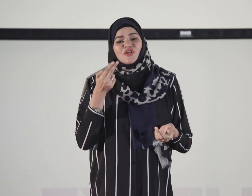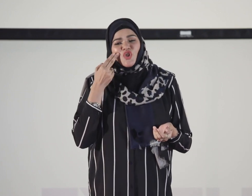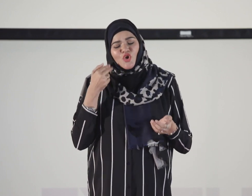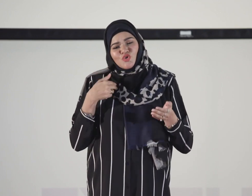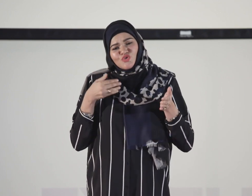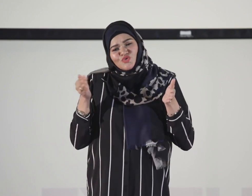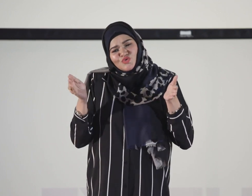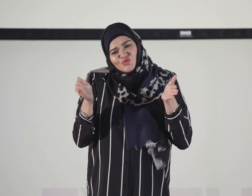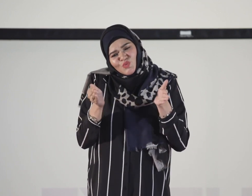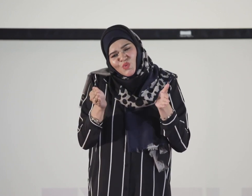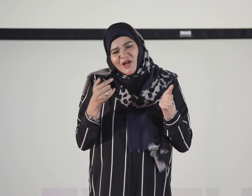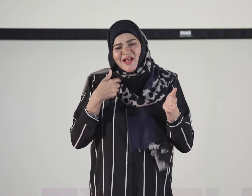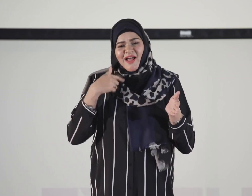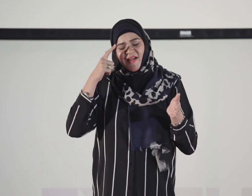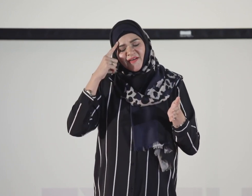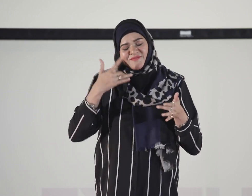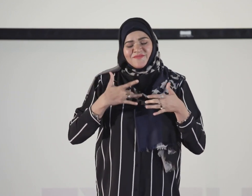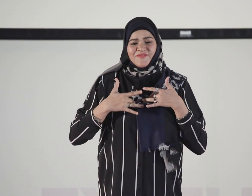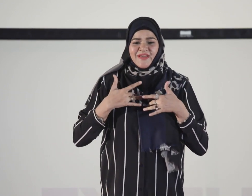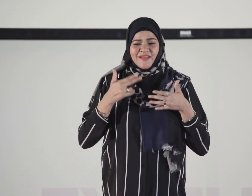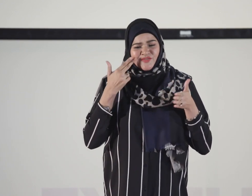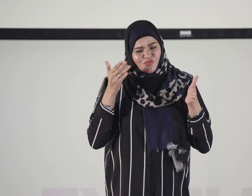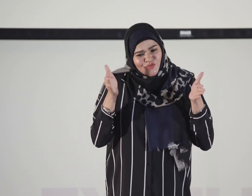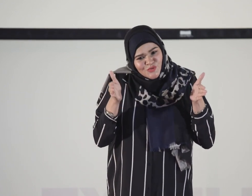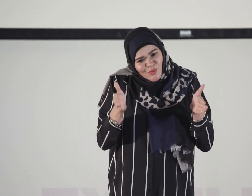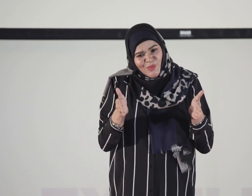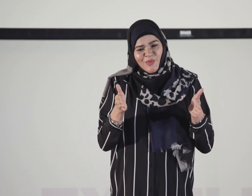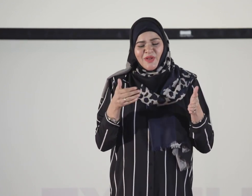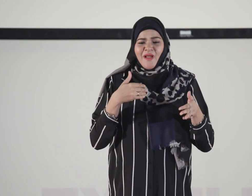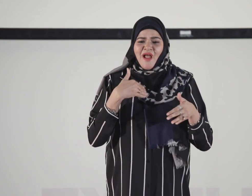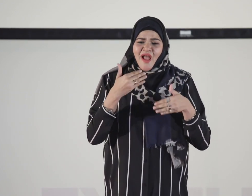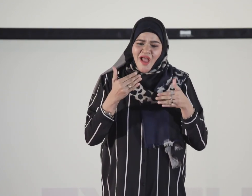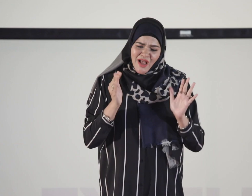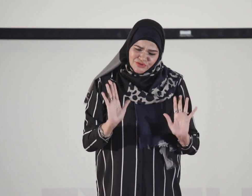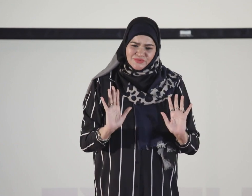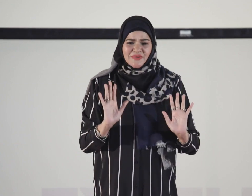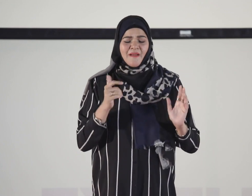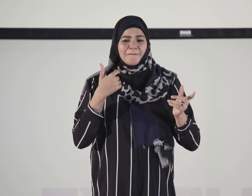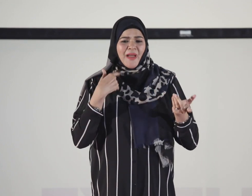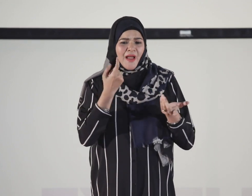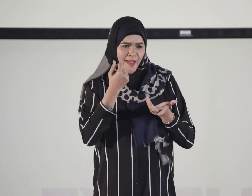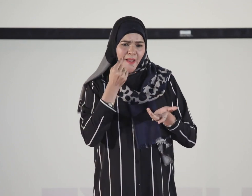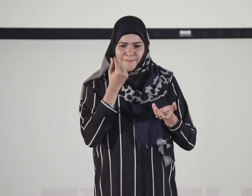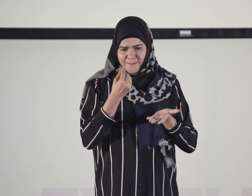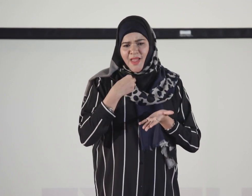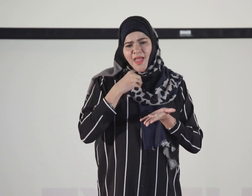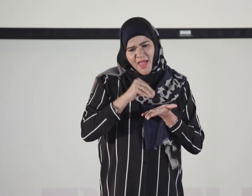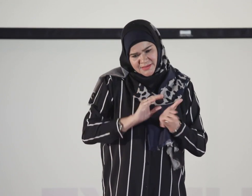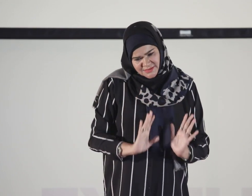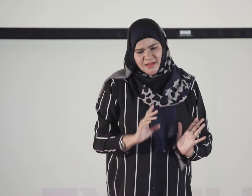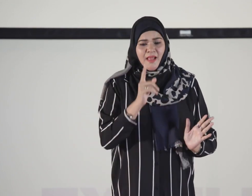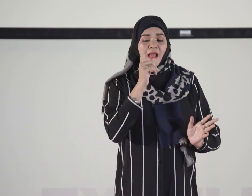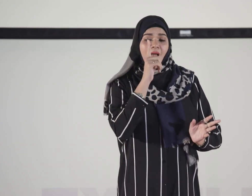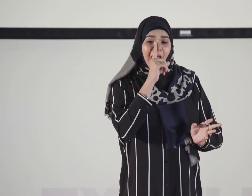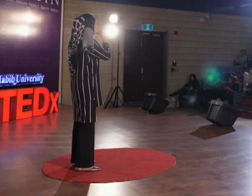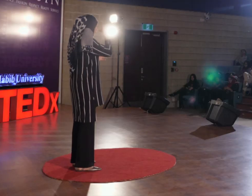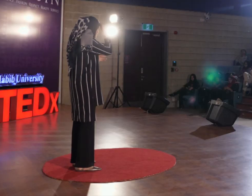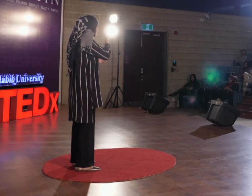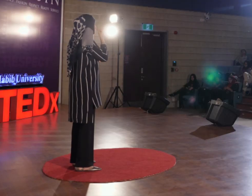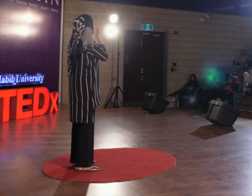me. I got motivated to start my own beauty salon at that time. I knew for that, I needed supplies,